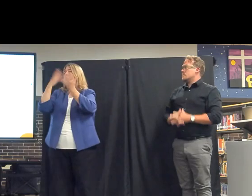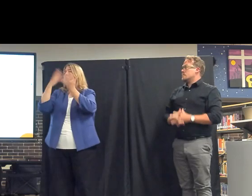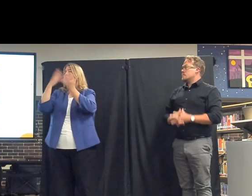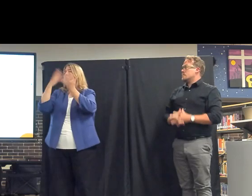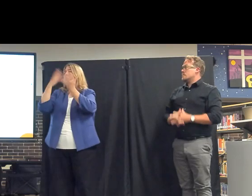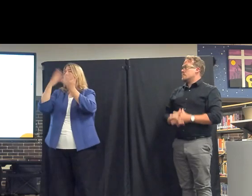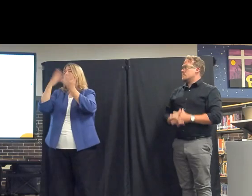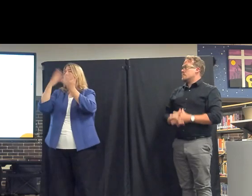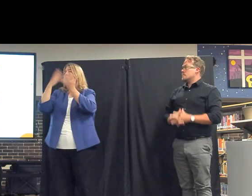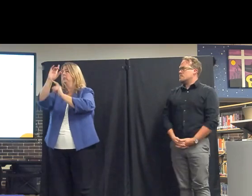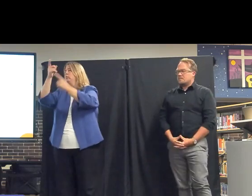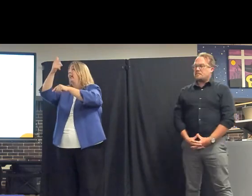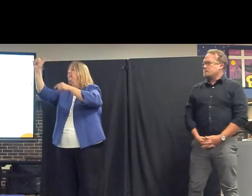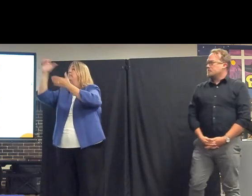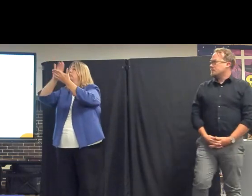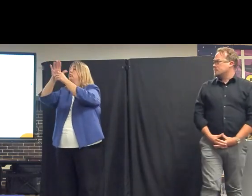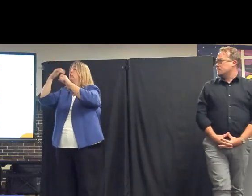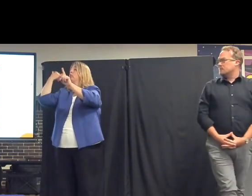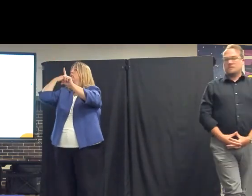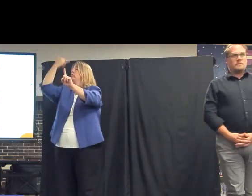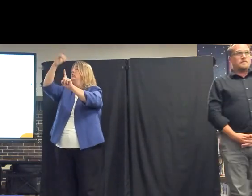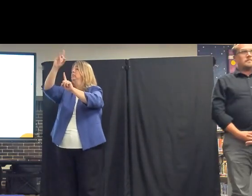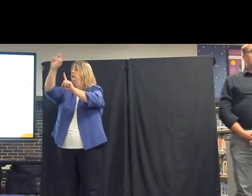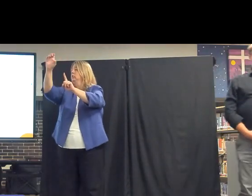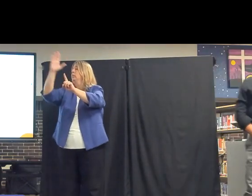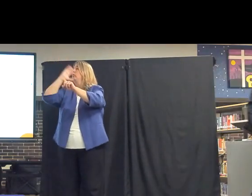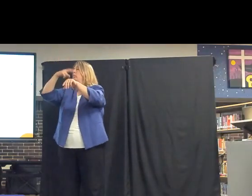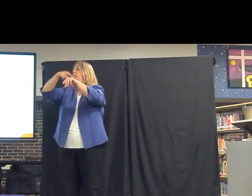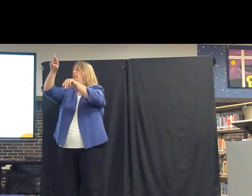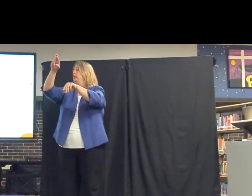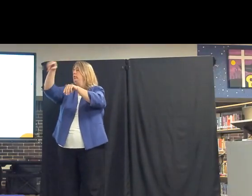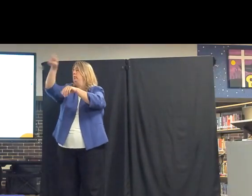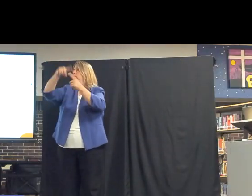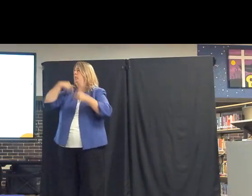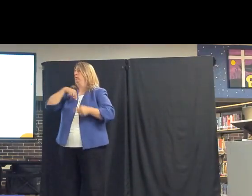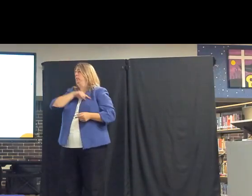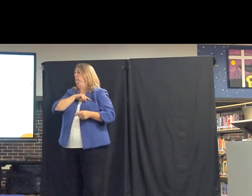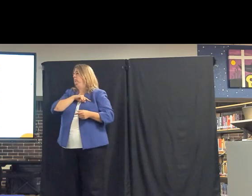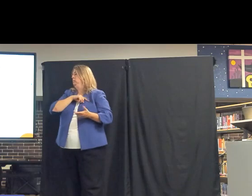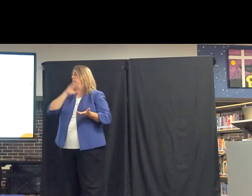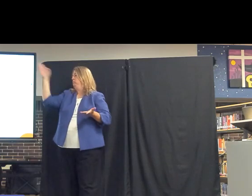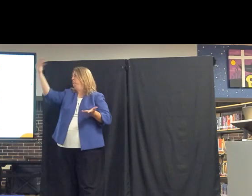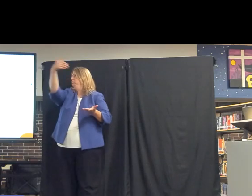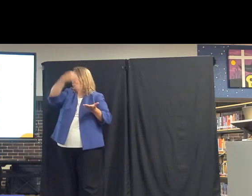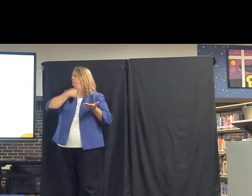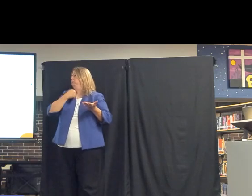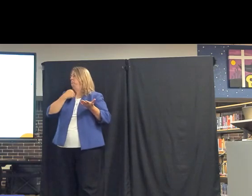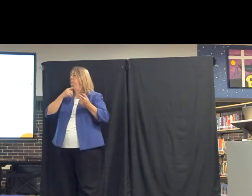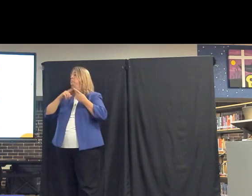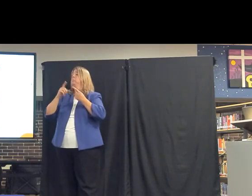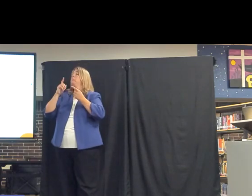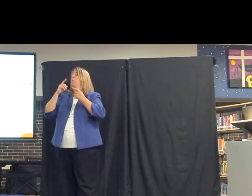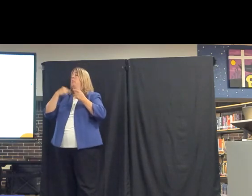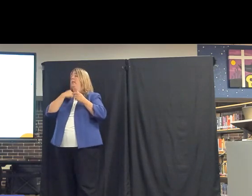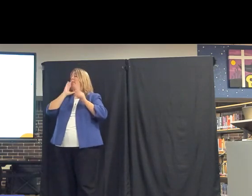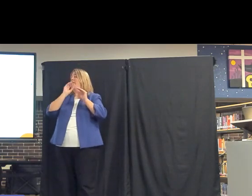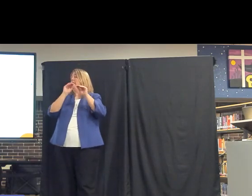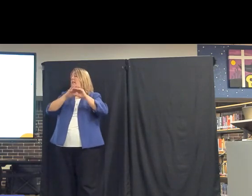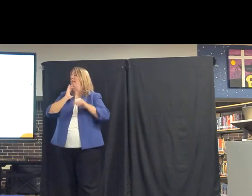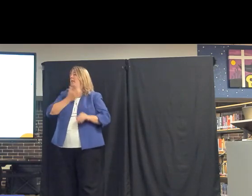yeah. The agreement with the center is any local school that contacts the center for those services,